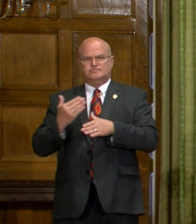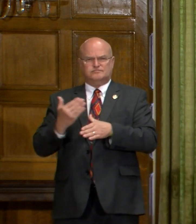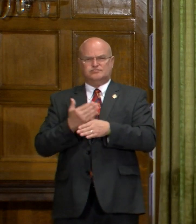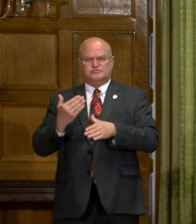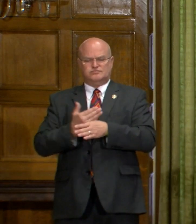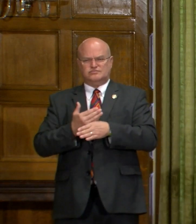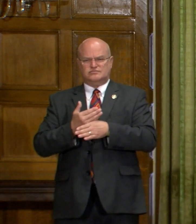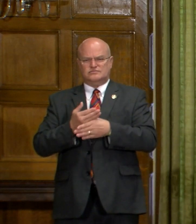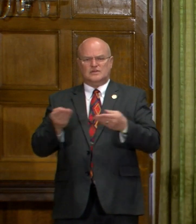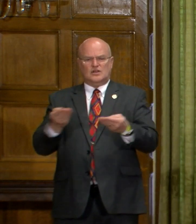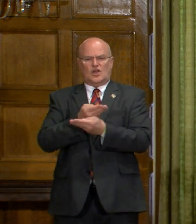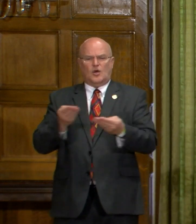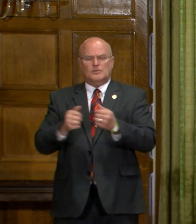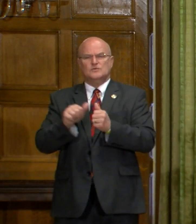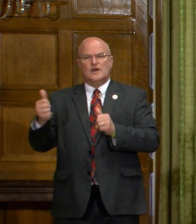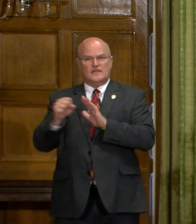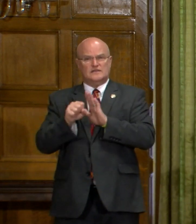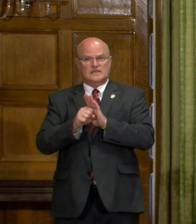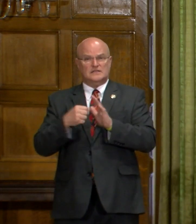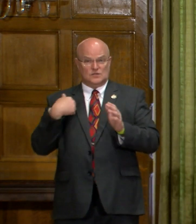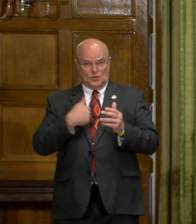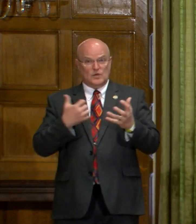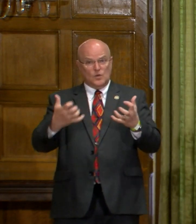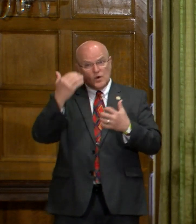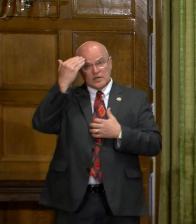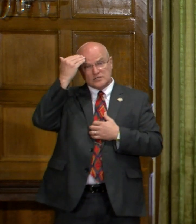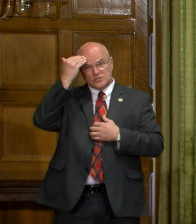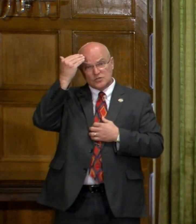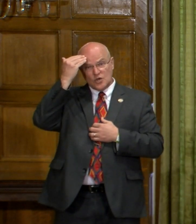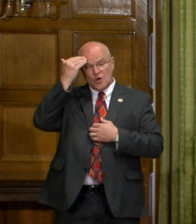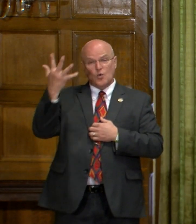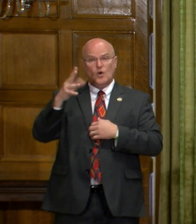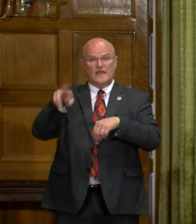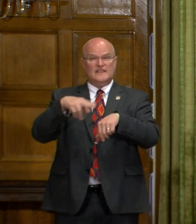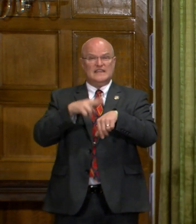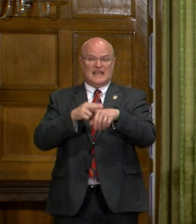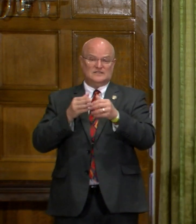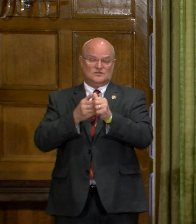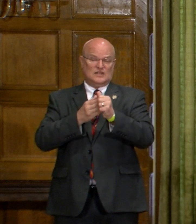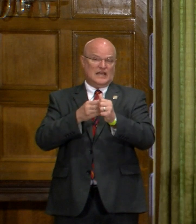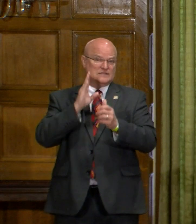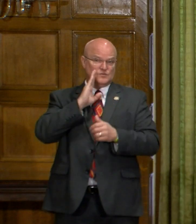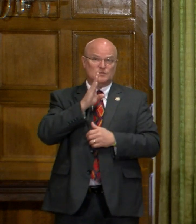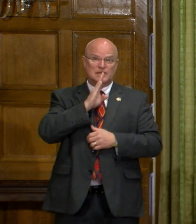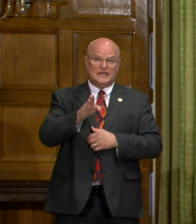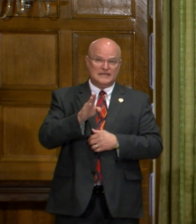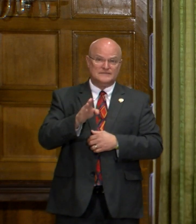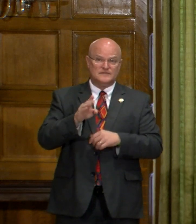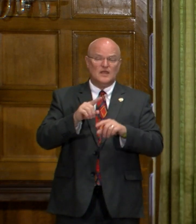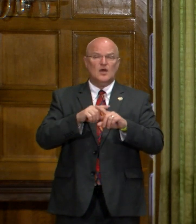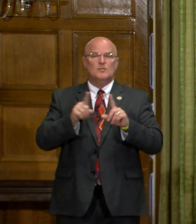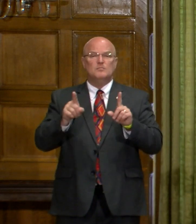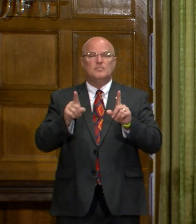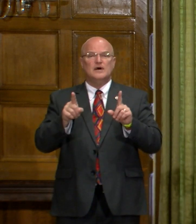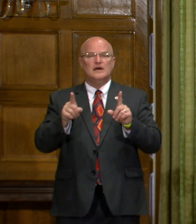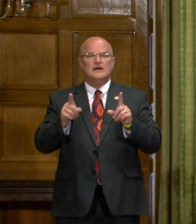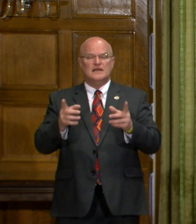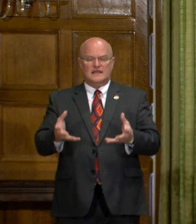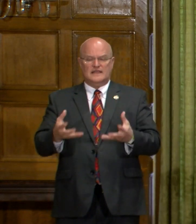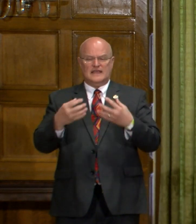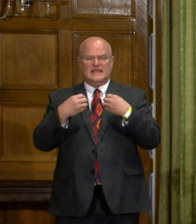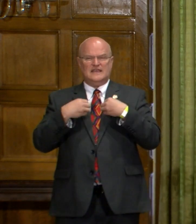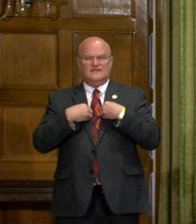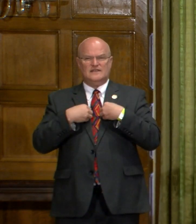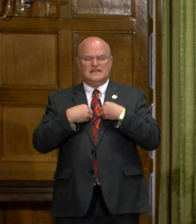and our interchange with other states. We want to know, what the national guidance would be, but they've given us